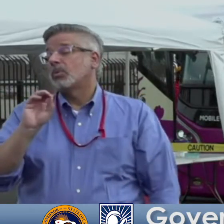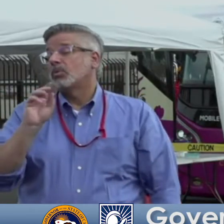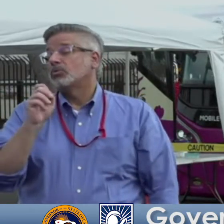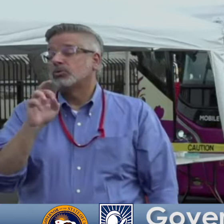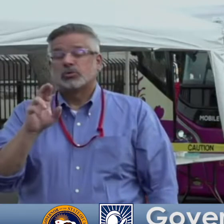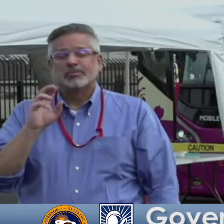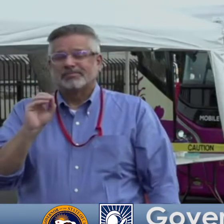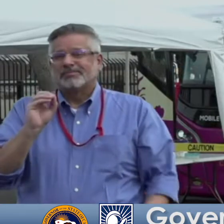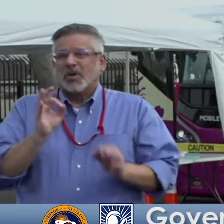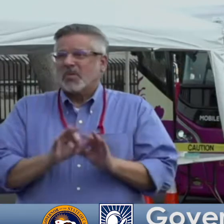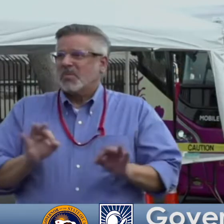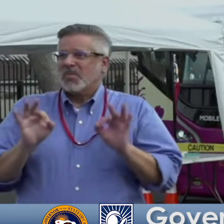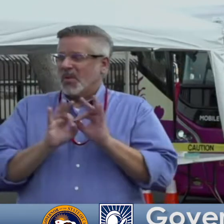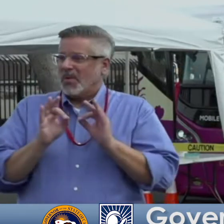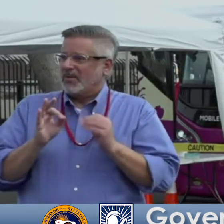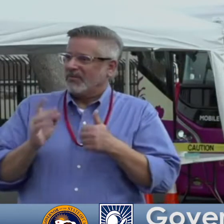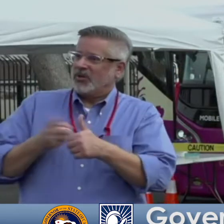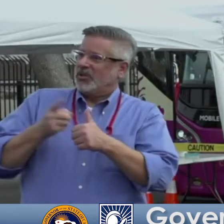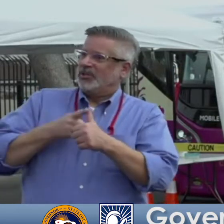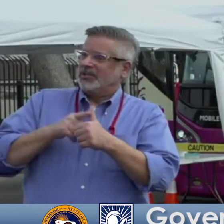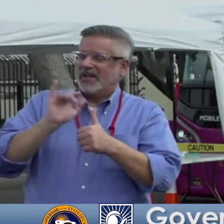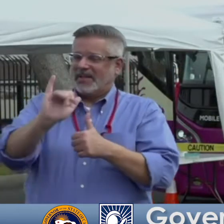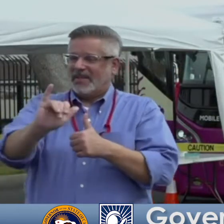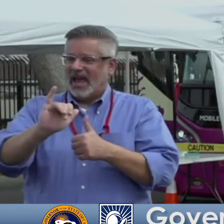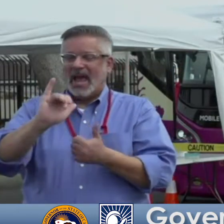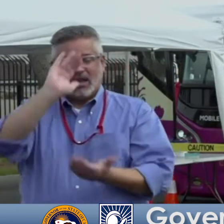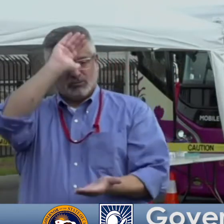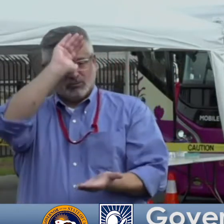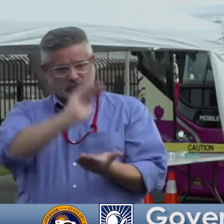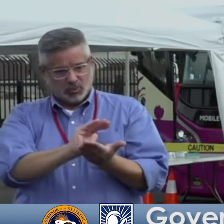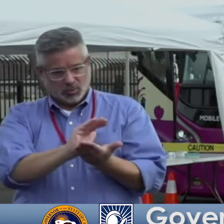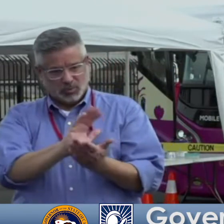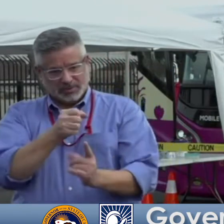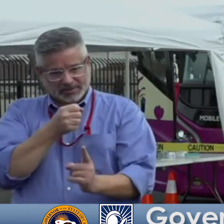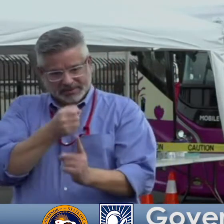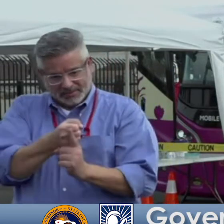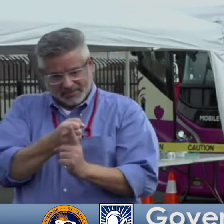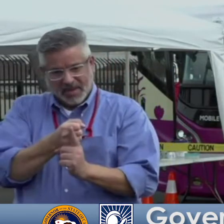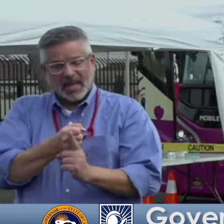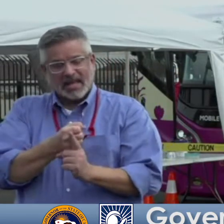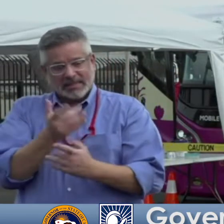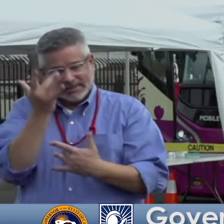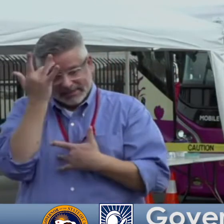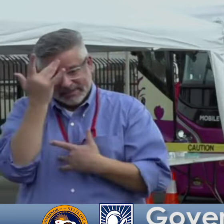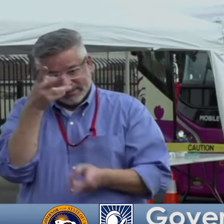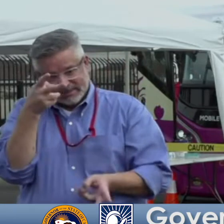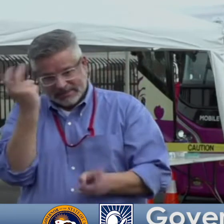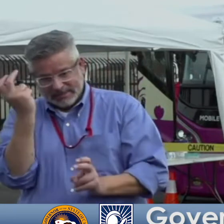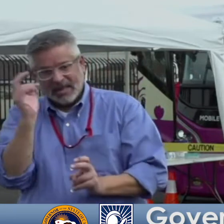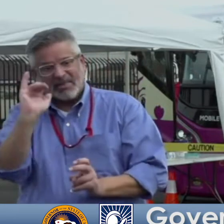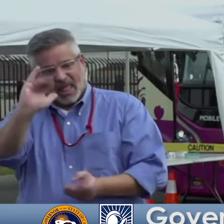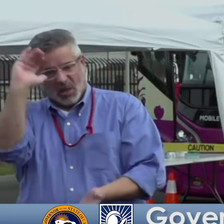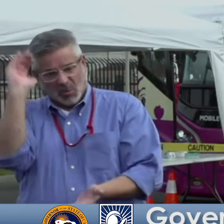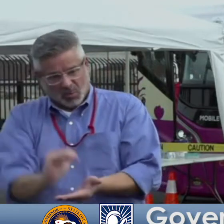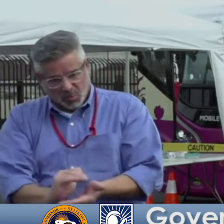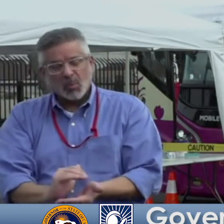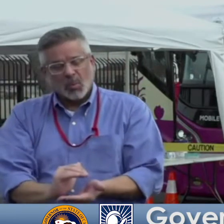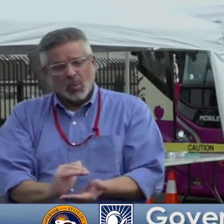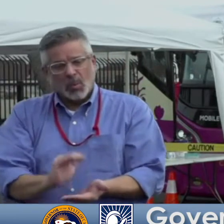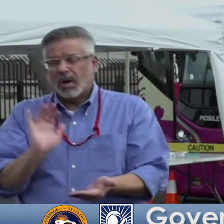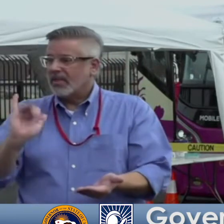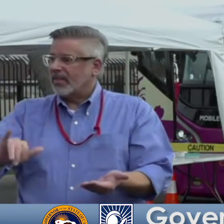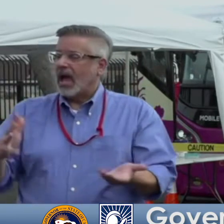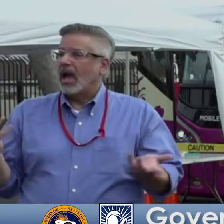more important thing we can do because it mitigates the side effects and the direct results of this variant, and